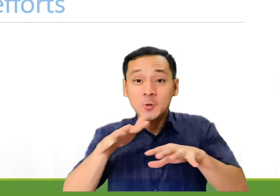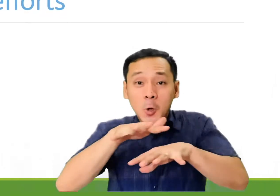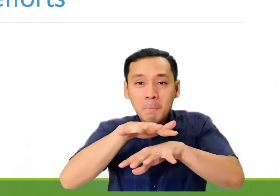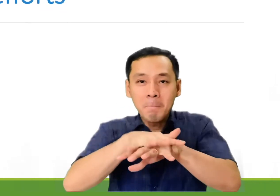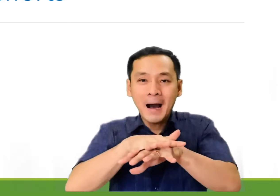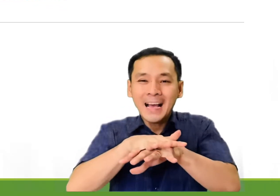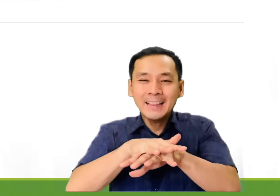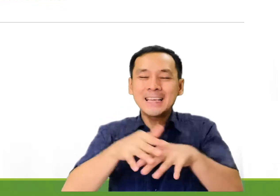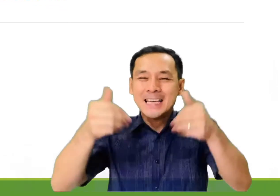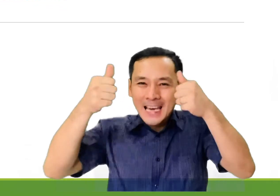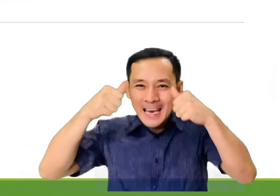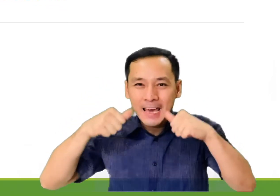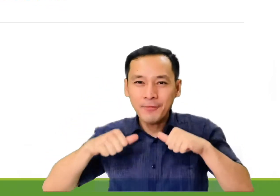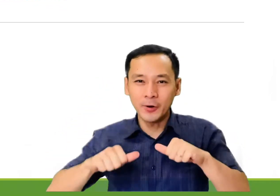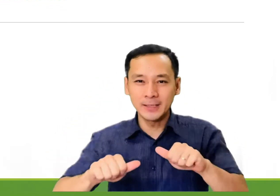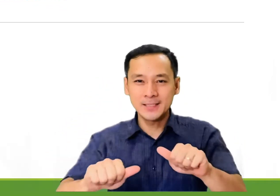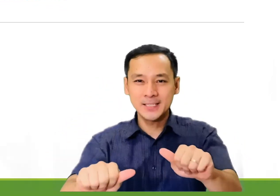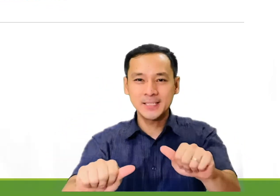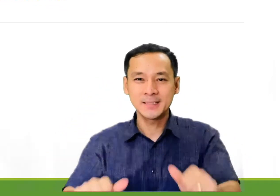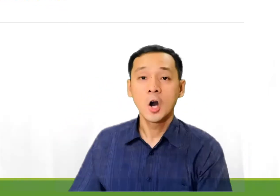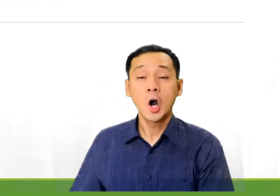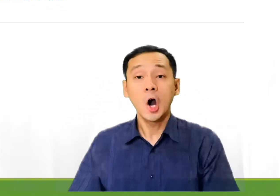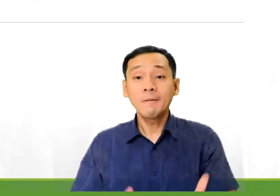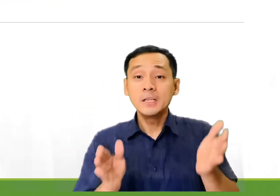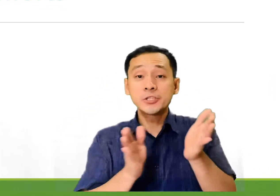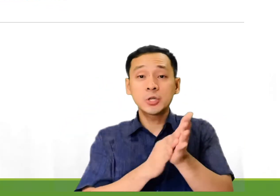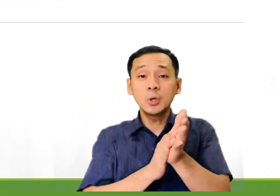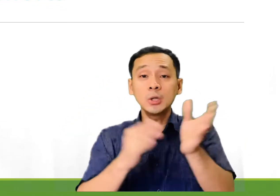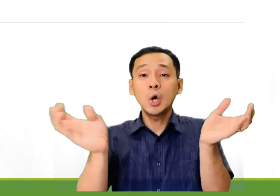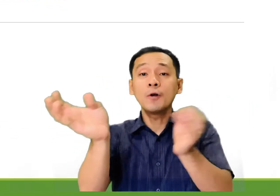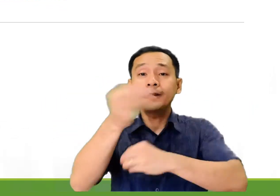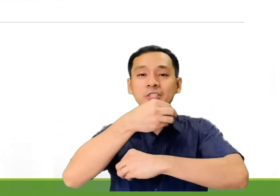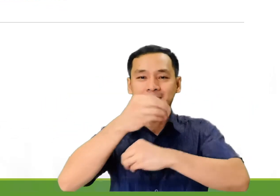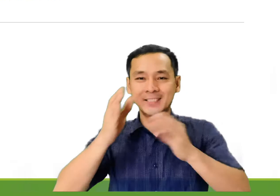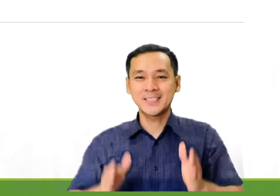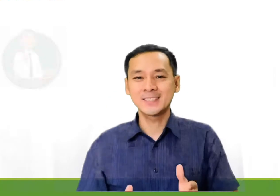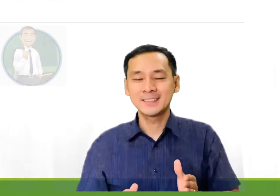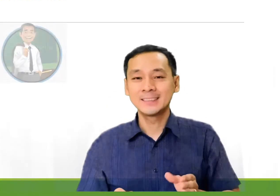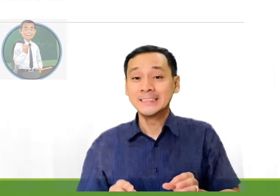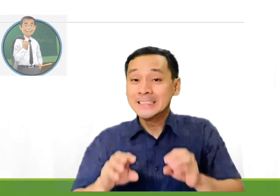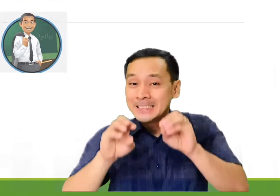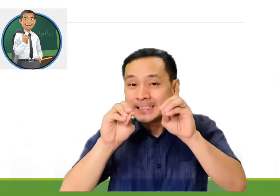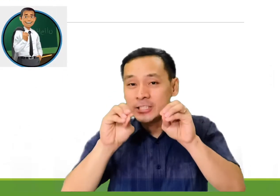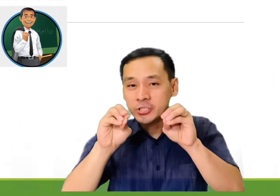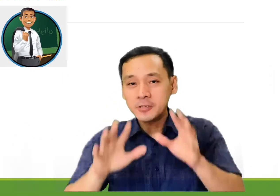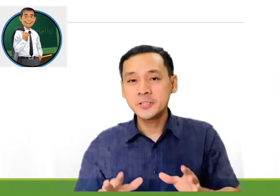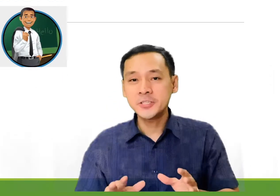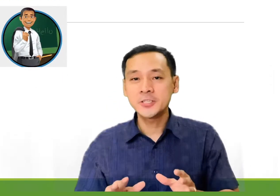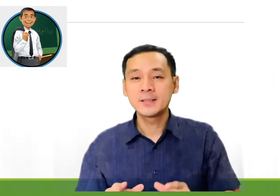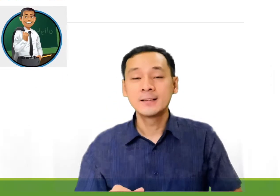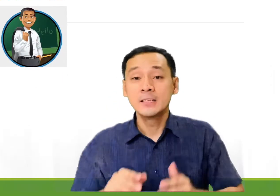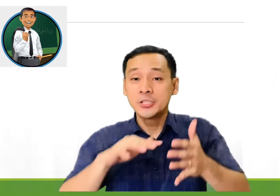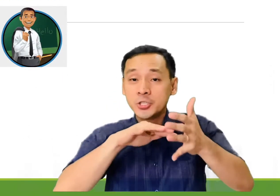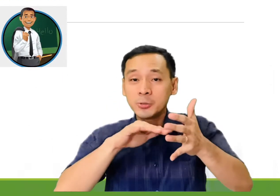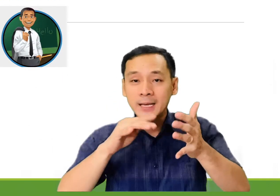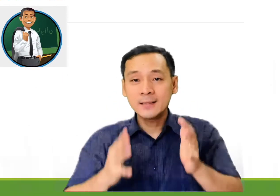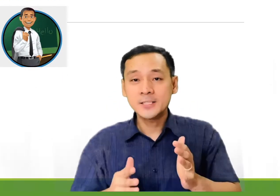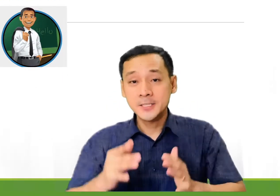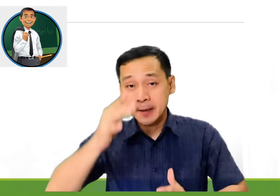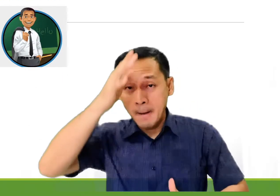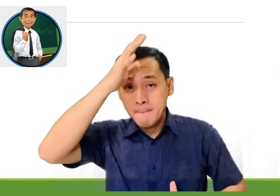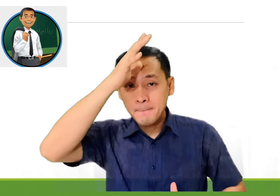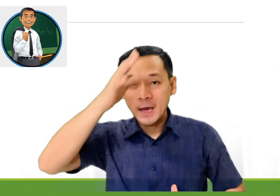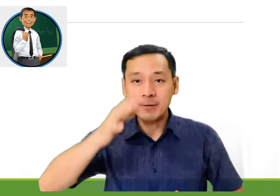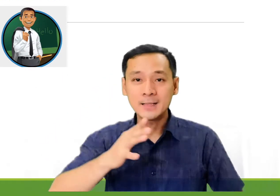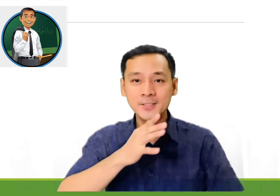earnest combined efforts of school officials, teachers,